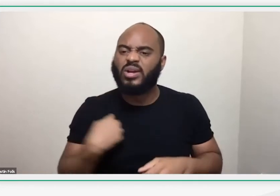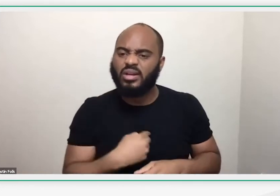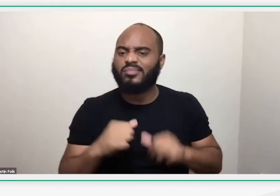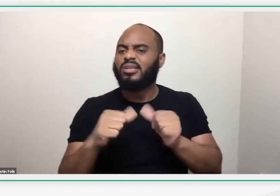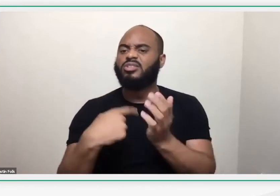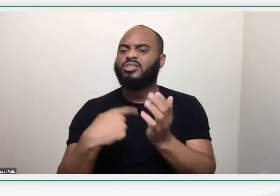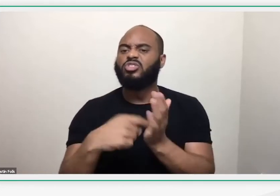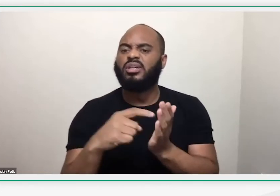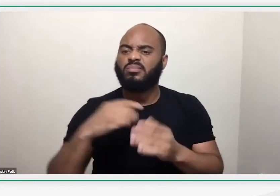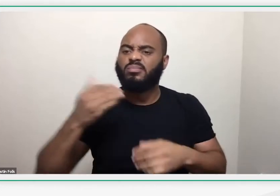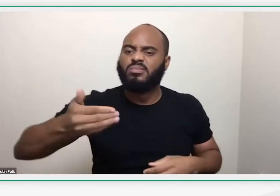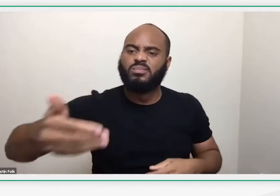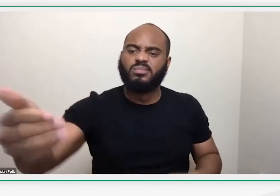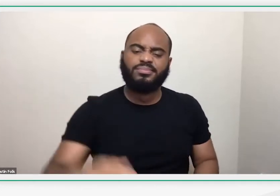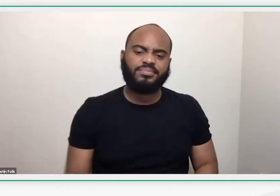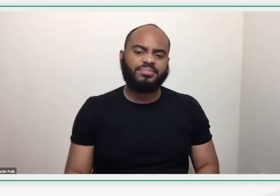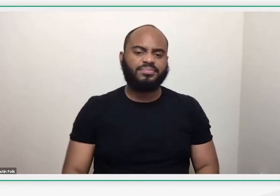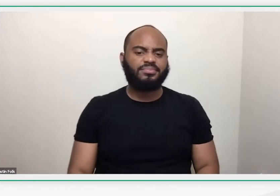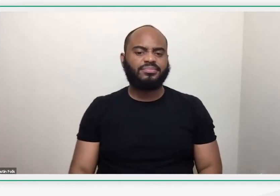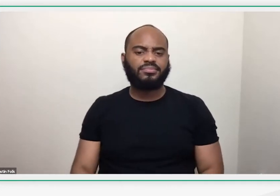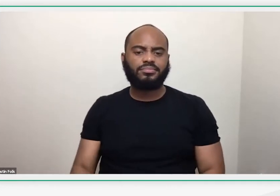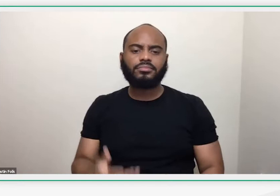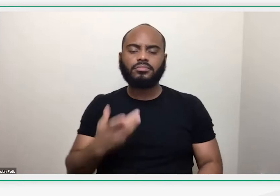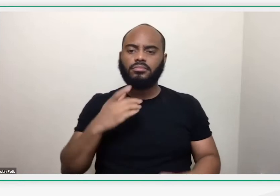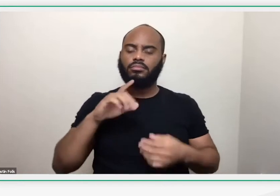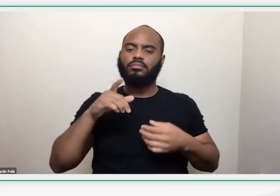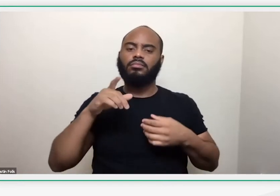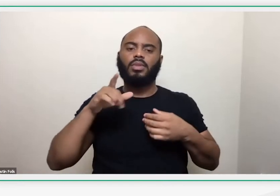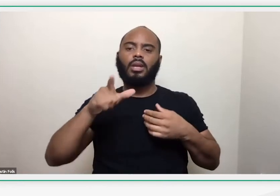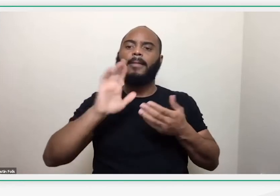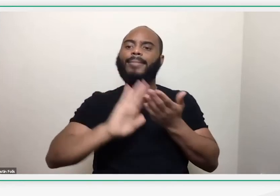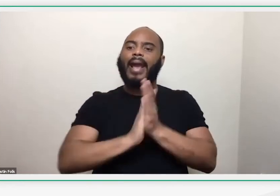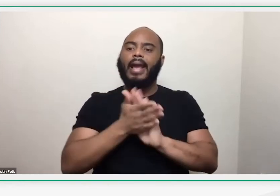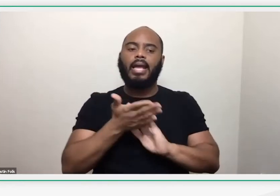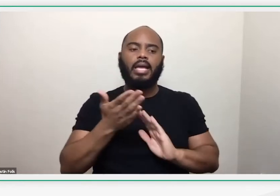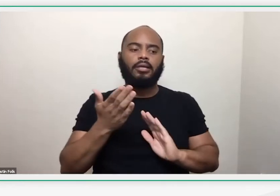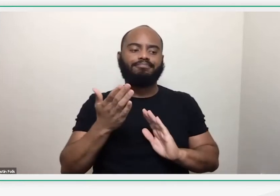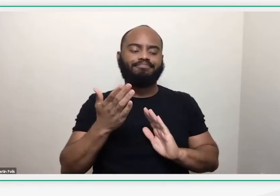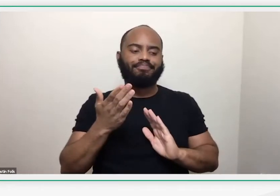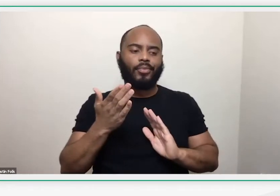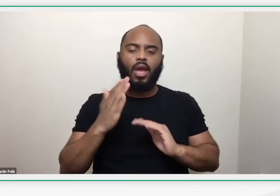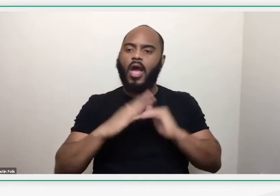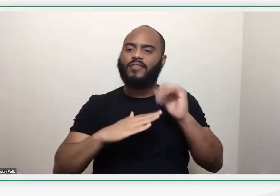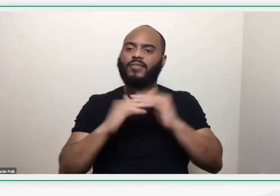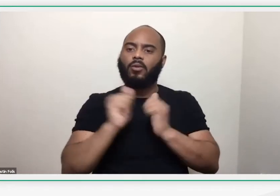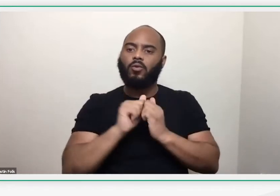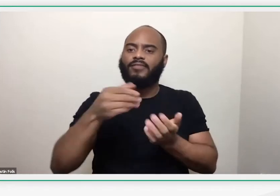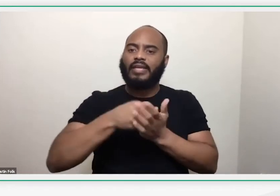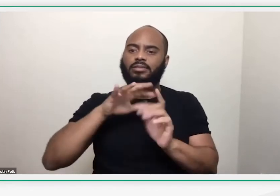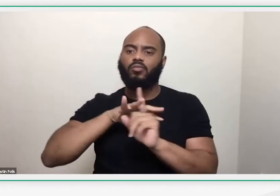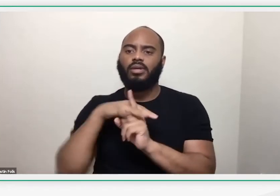lease an office space? Your whole life can be impacted by your credit score, which is why, again, it's very important to check on it often.